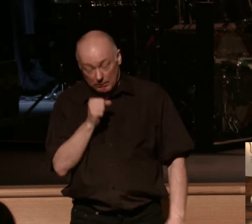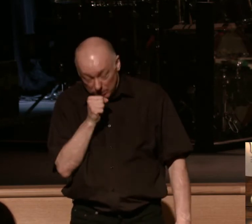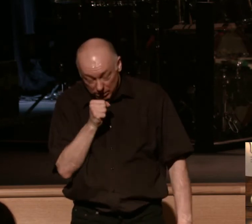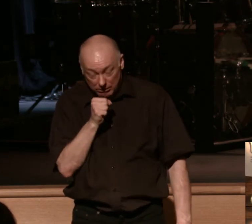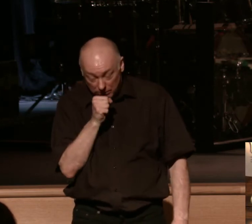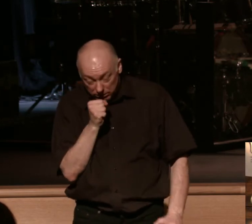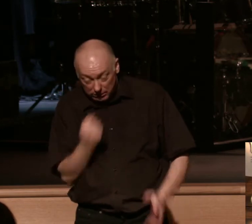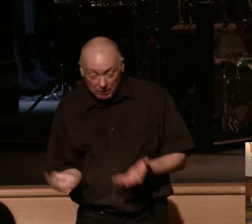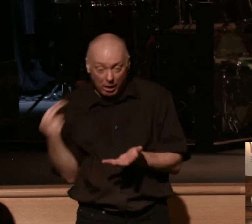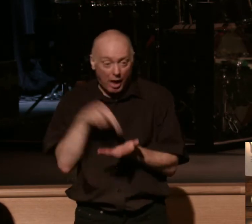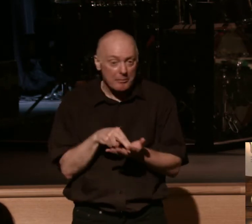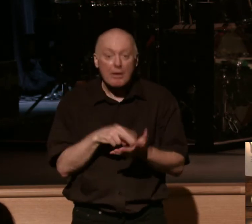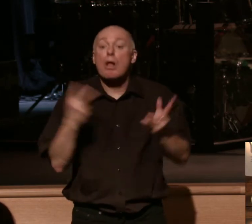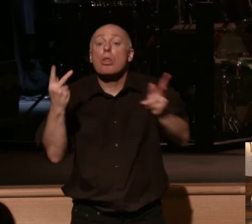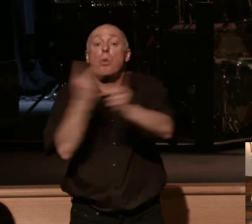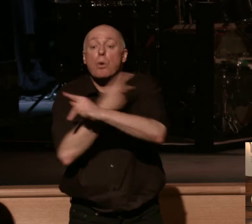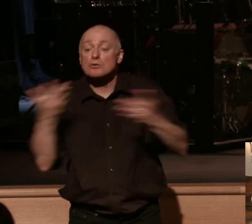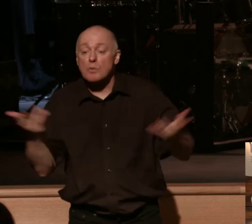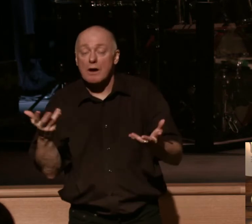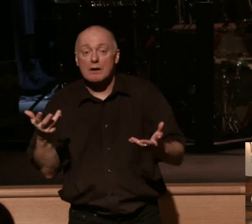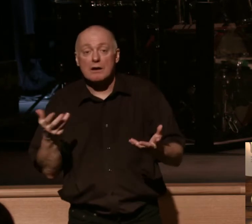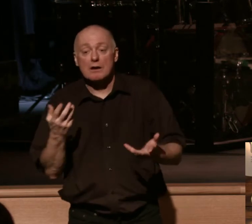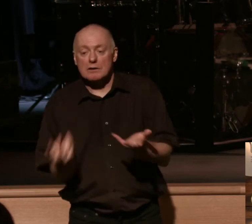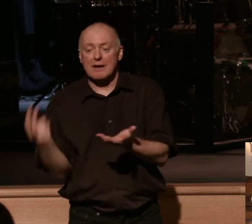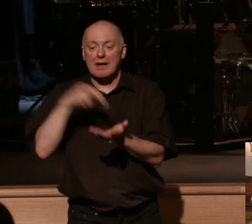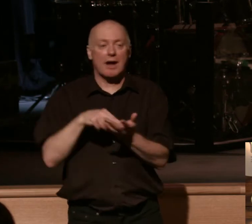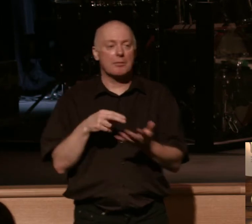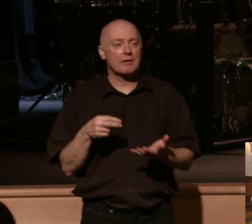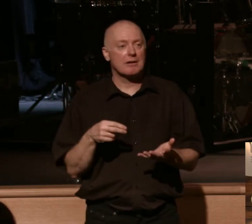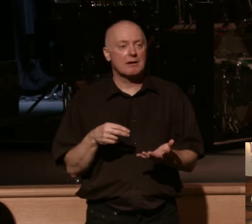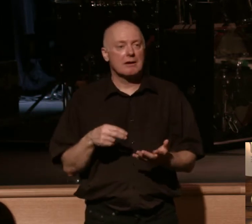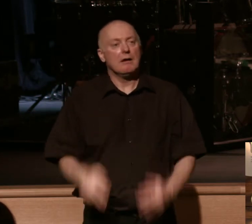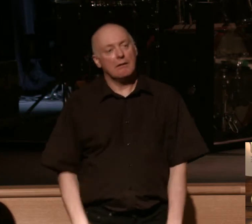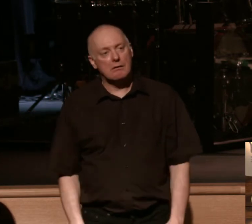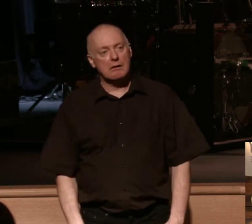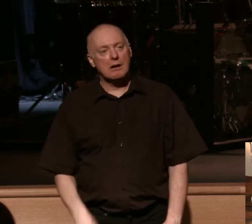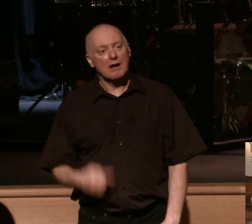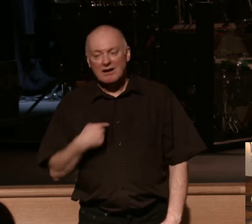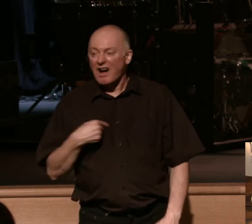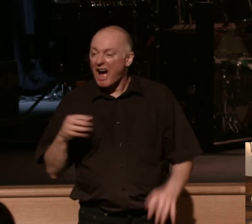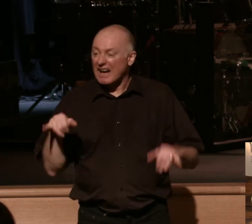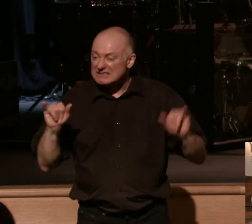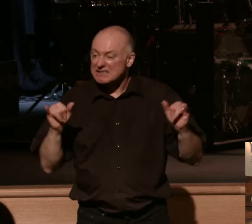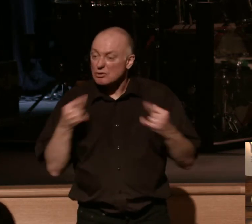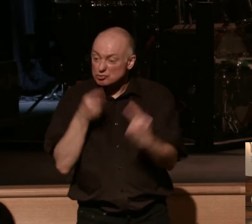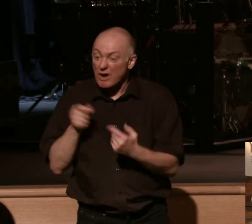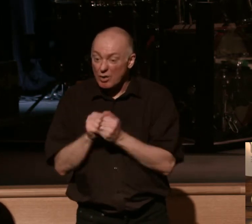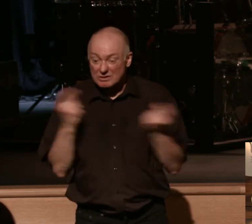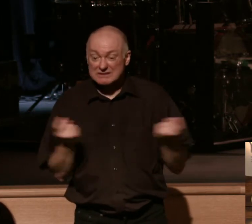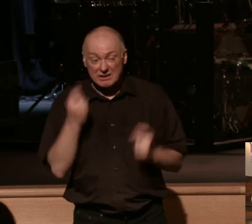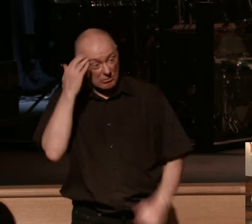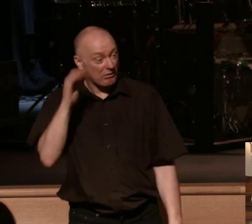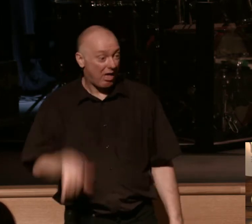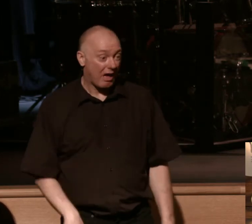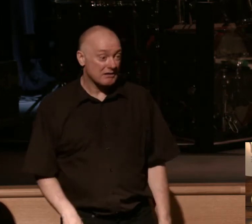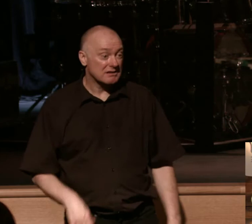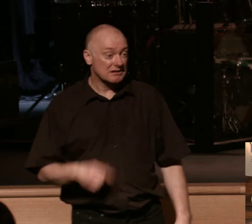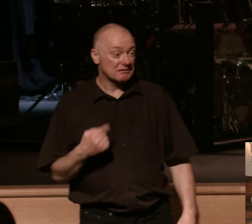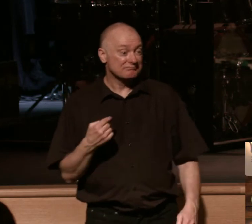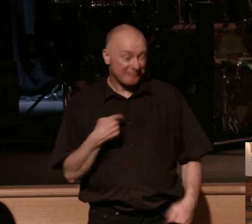up and on top of that the worst is you realize you wake up oh yeah the sinful flesh is still there too and the battle of the sinful flesh against the